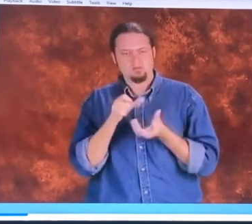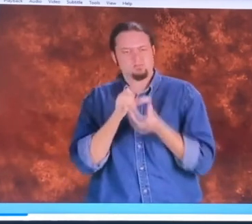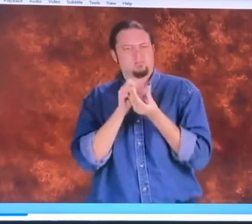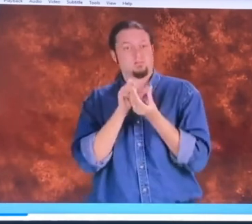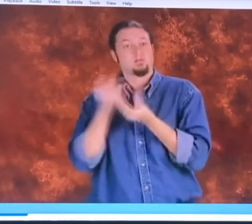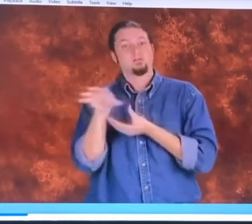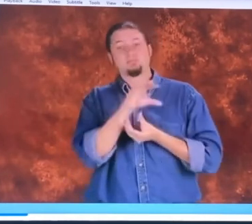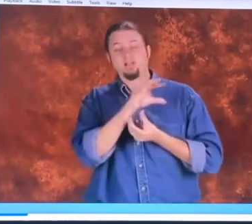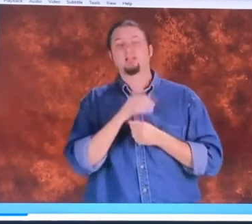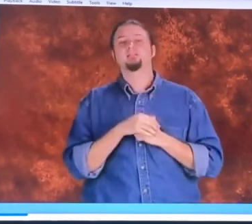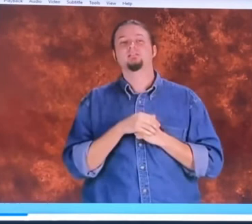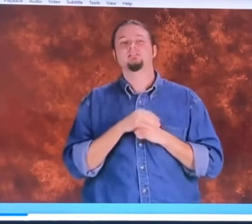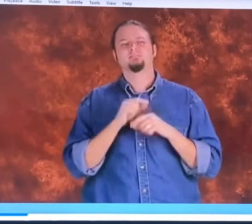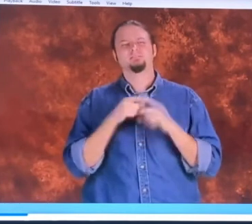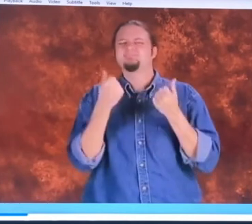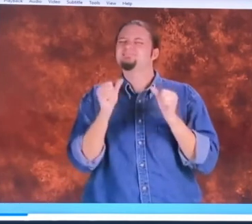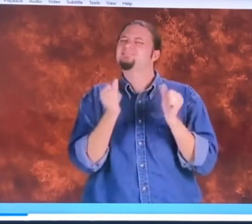the camera.